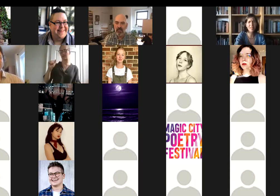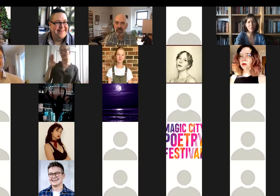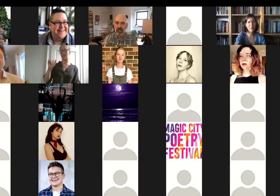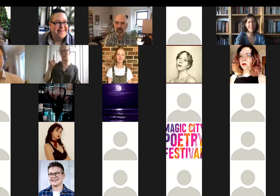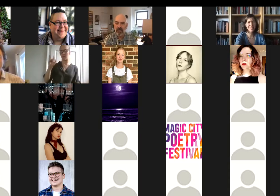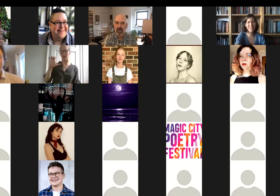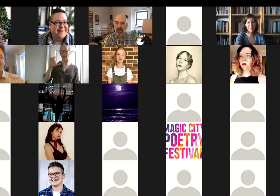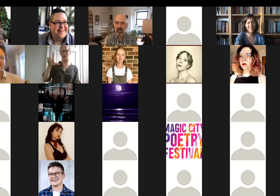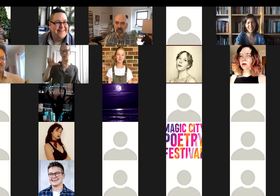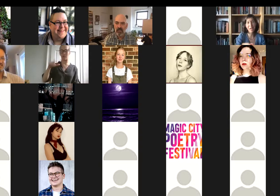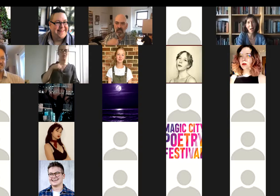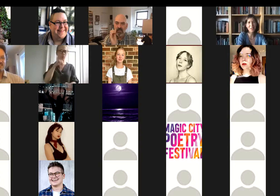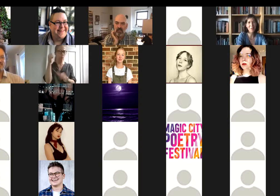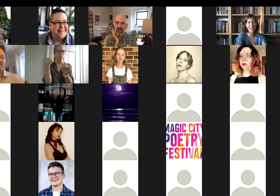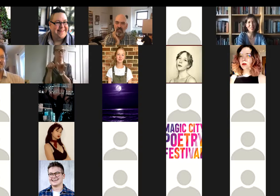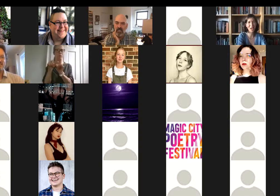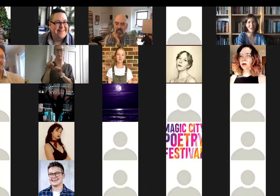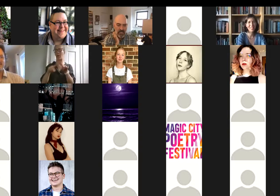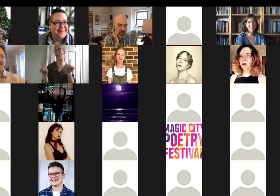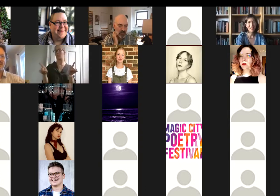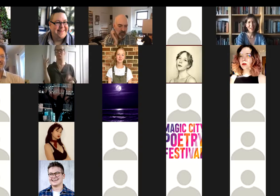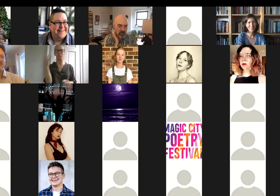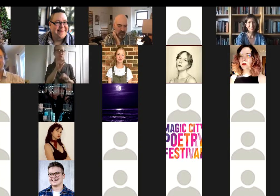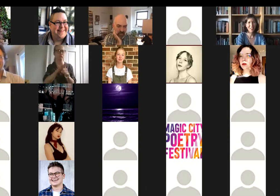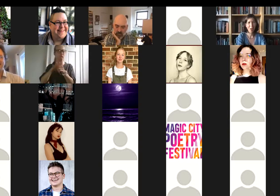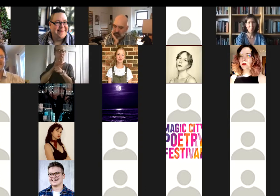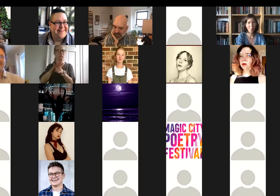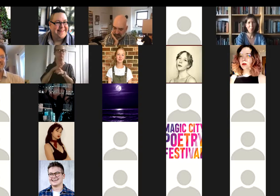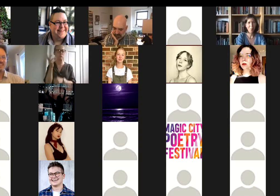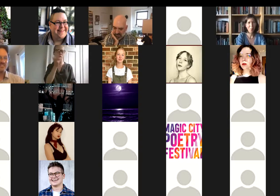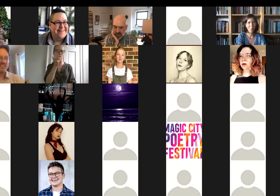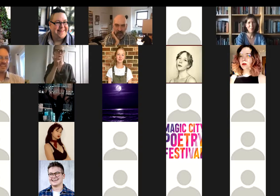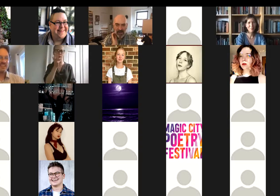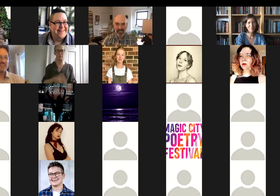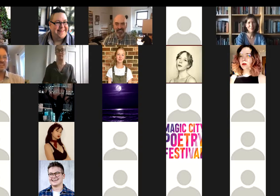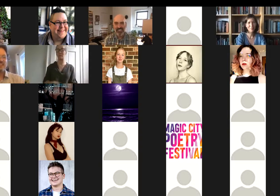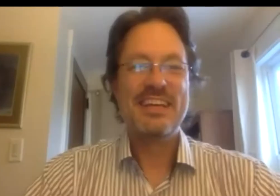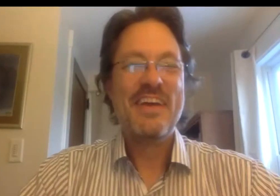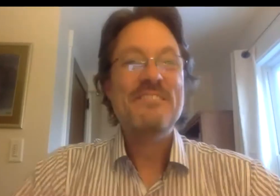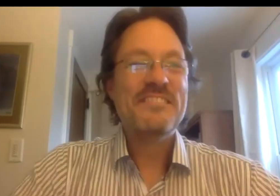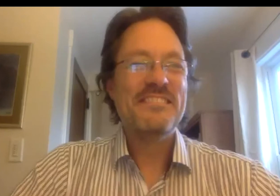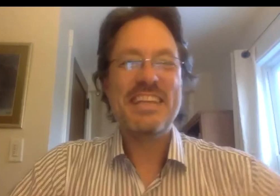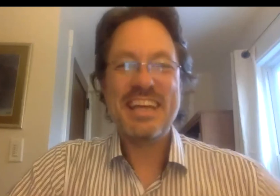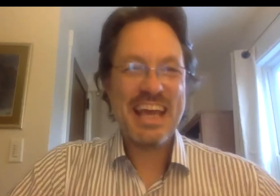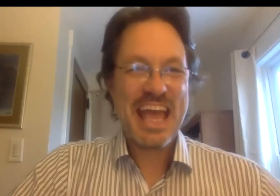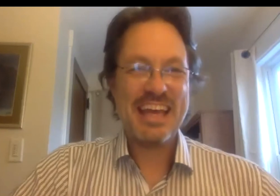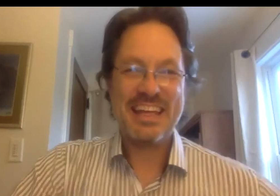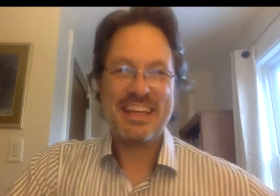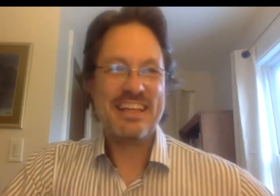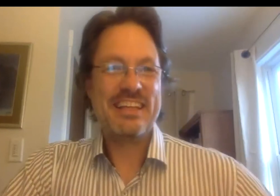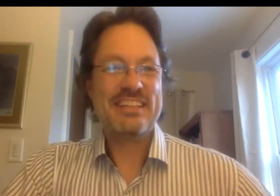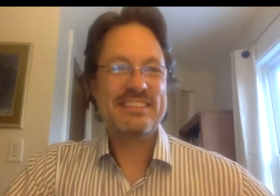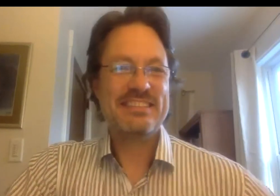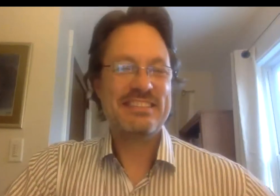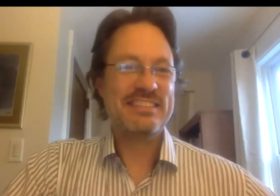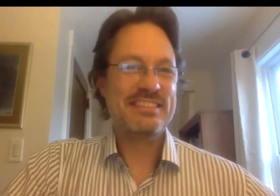being there, but it's a lovely place. I'd be happy to come back sometime. Yes, well, we will keep that in mind. But send her my love. She's awesome.